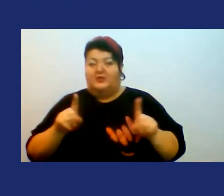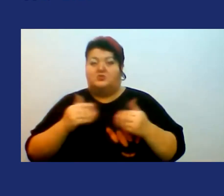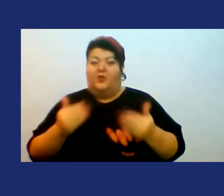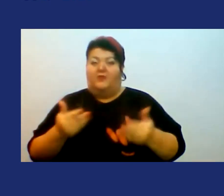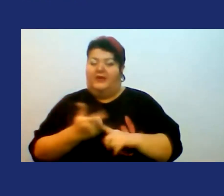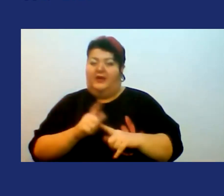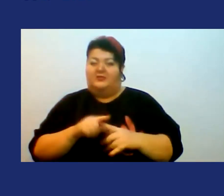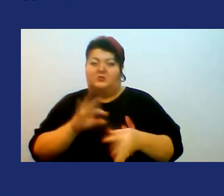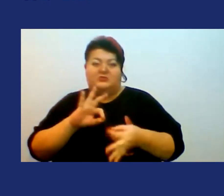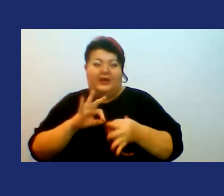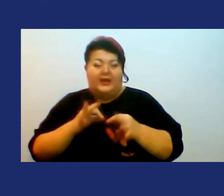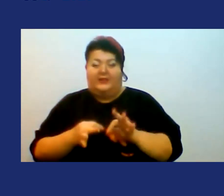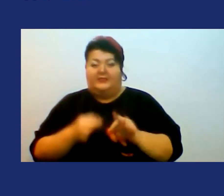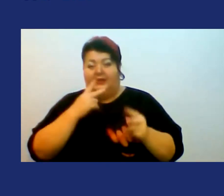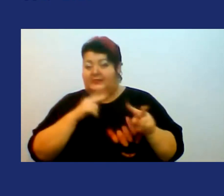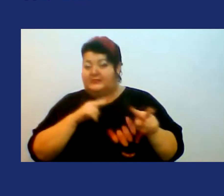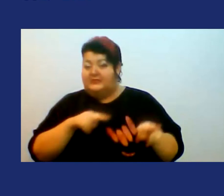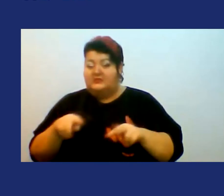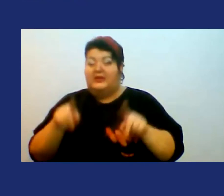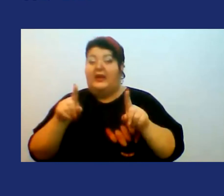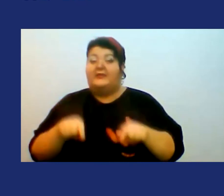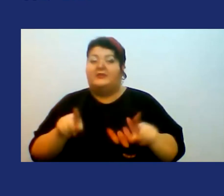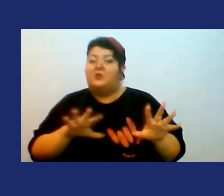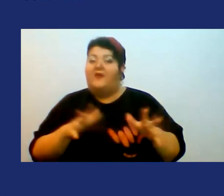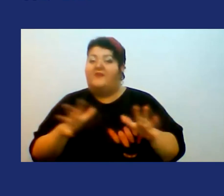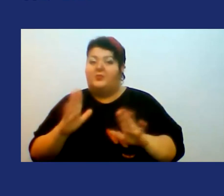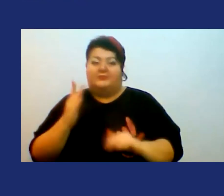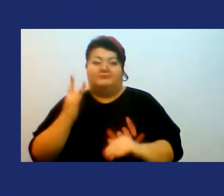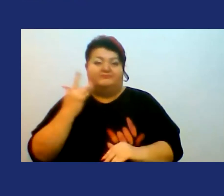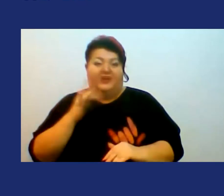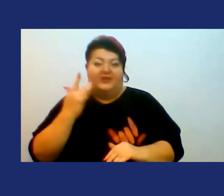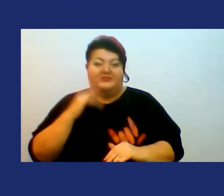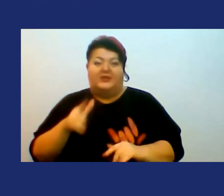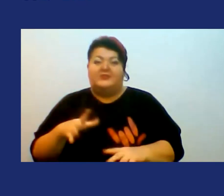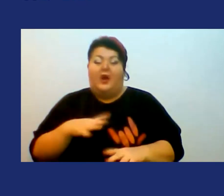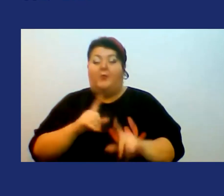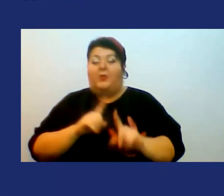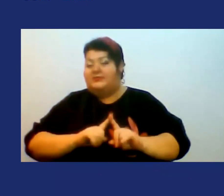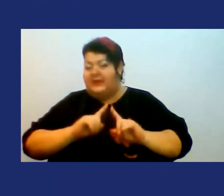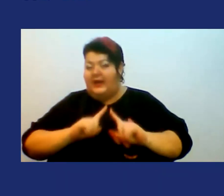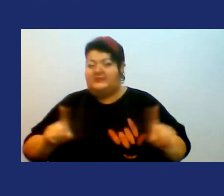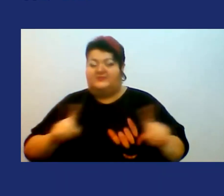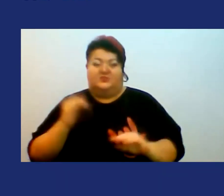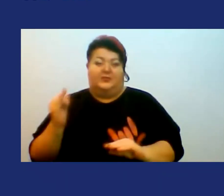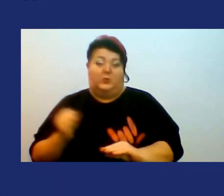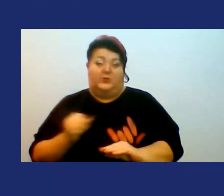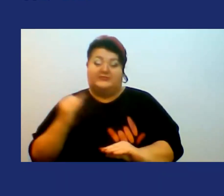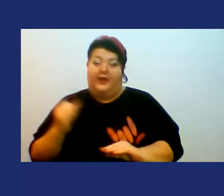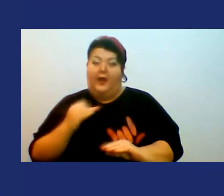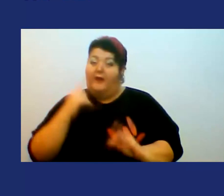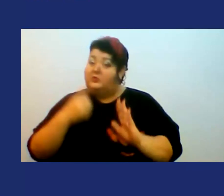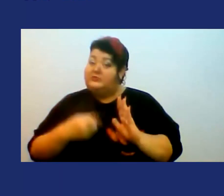been very enlightening to learn from all of our panelists about how some of these lessons can be applied